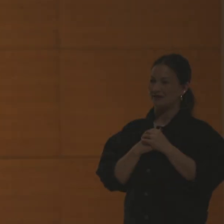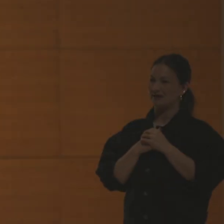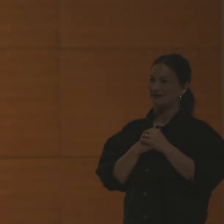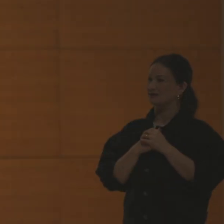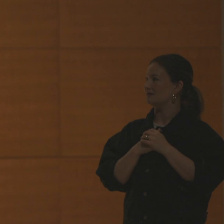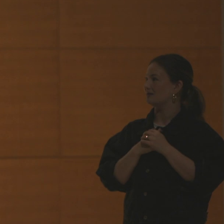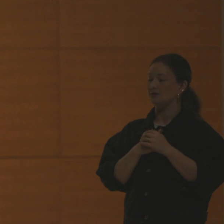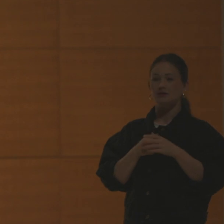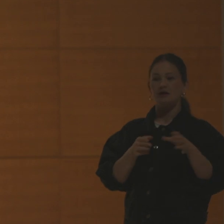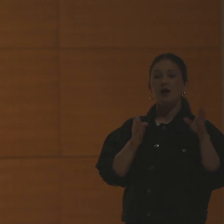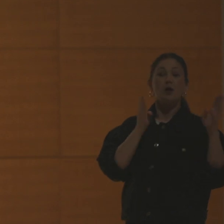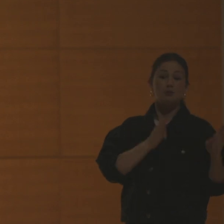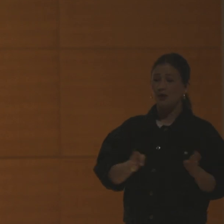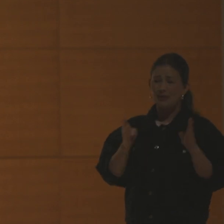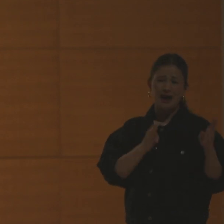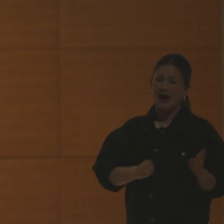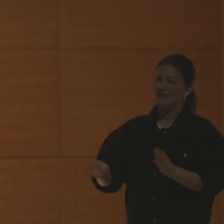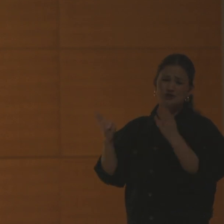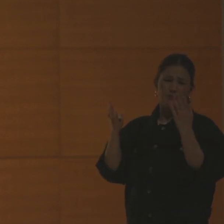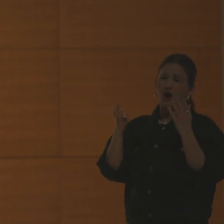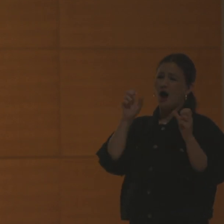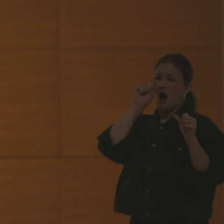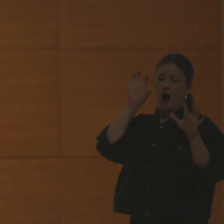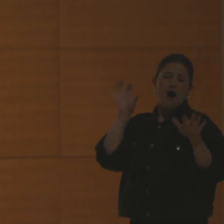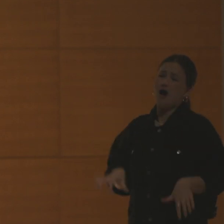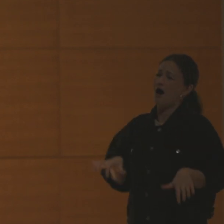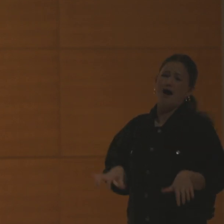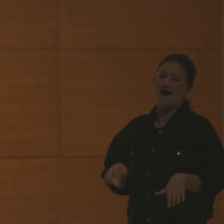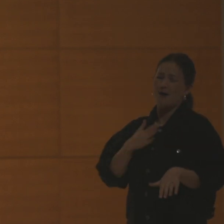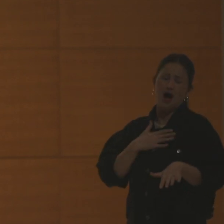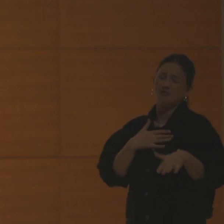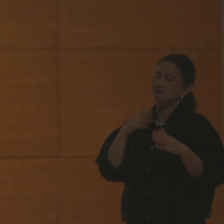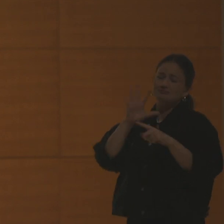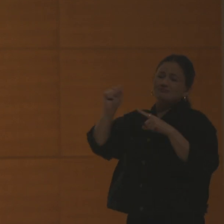Prepare to be awed by my stupendous hosting, everyone. Brooklyn, how you doing?